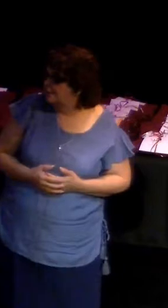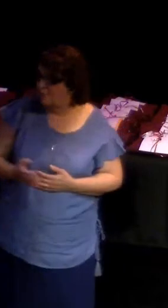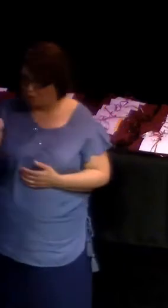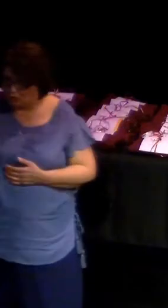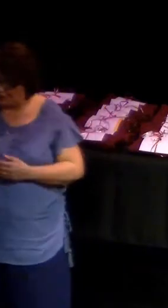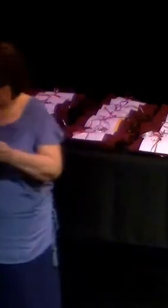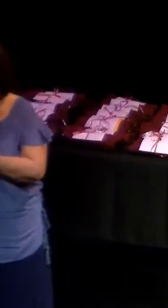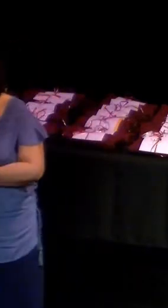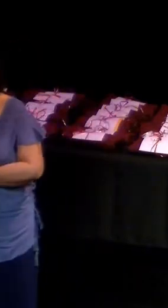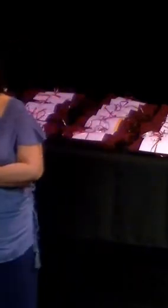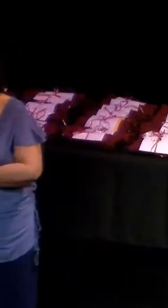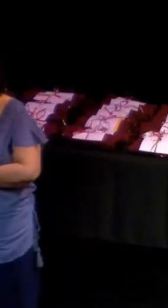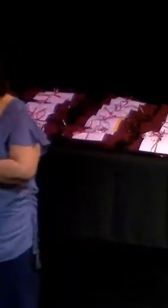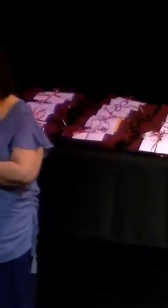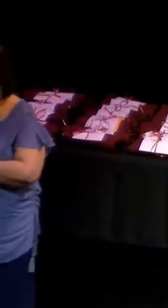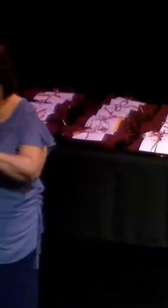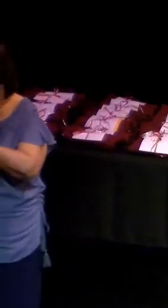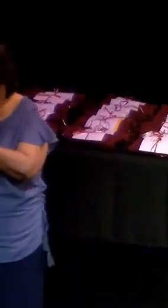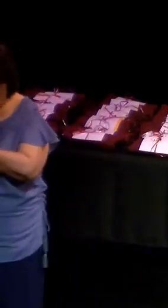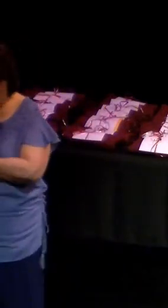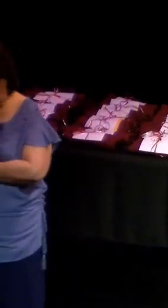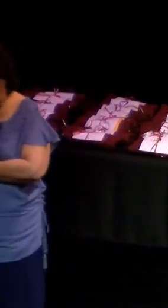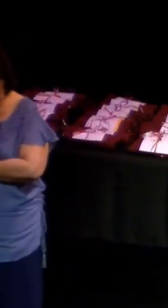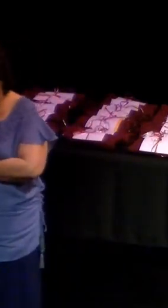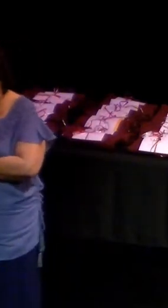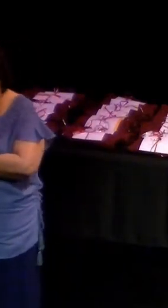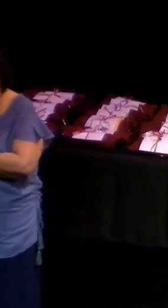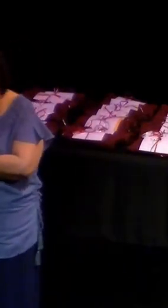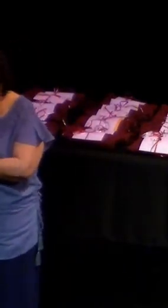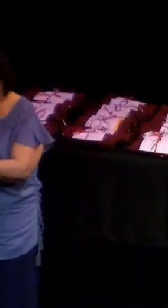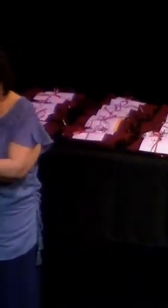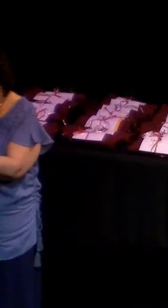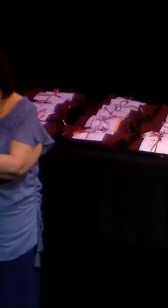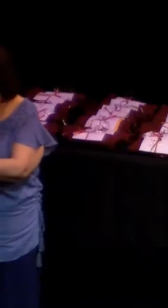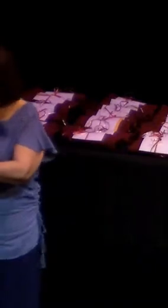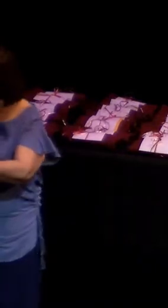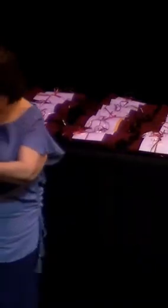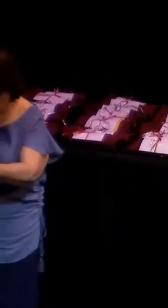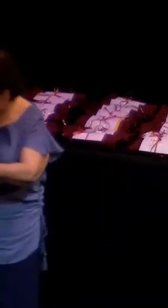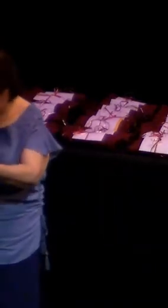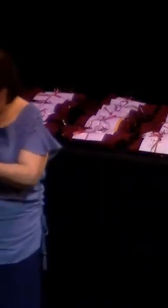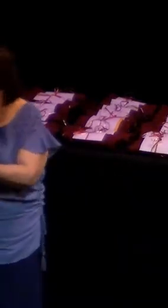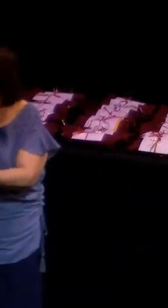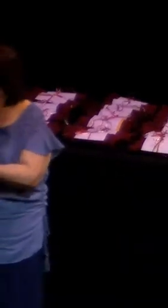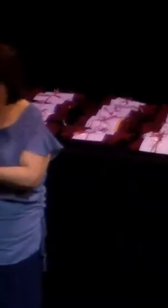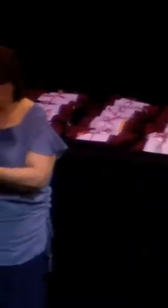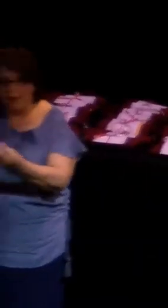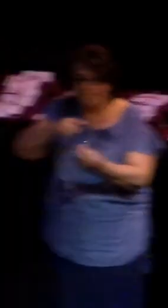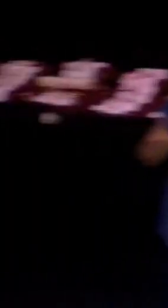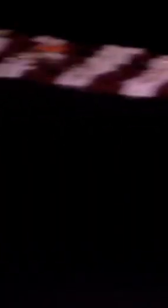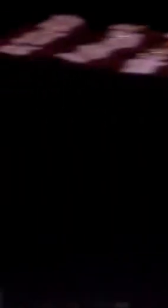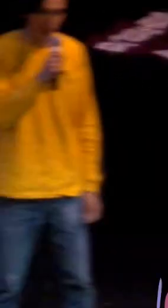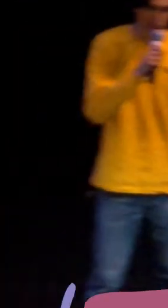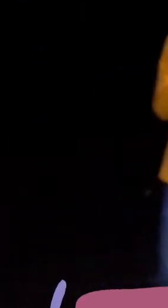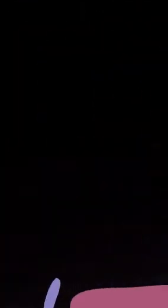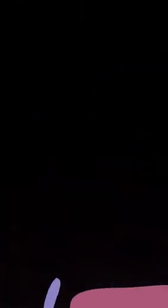14 years ago, the first class of Andy Biehl graduated, and since then, the school has been about social justice, so